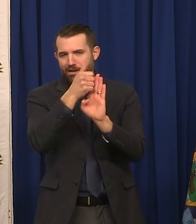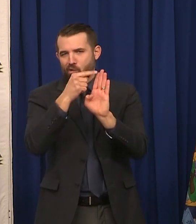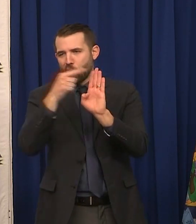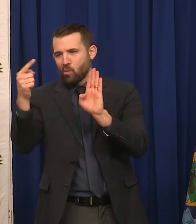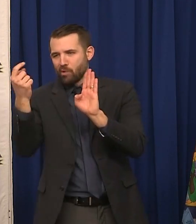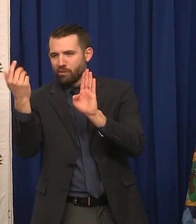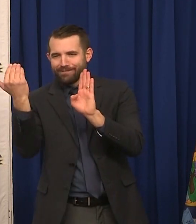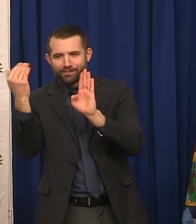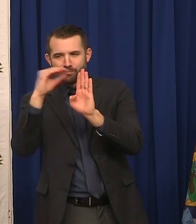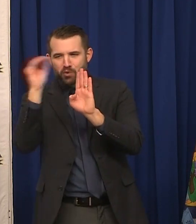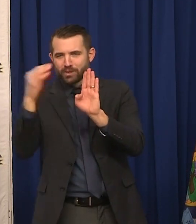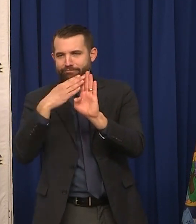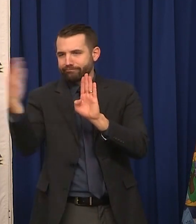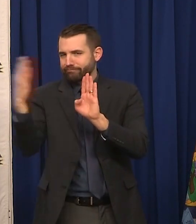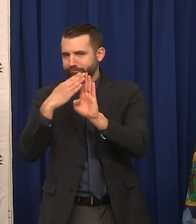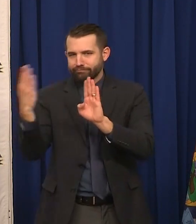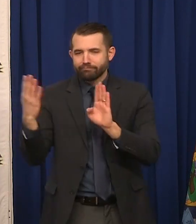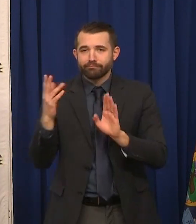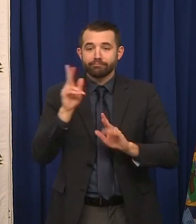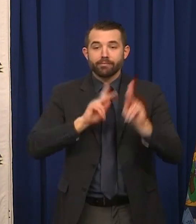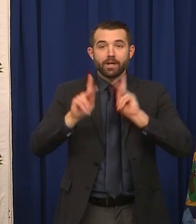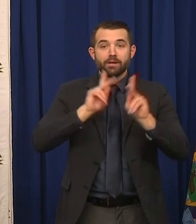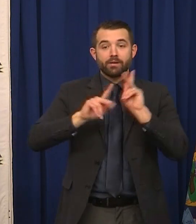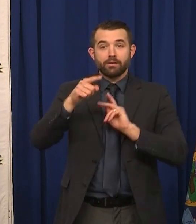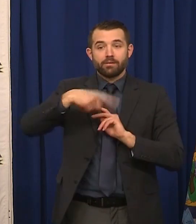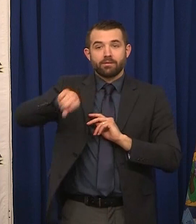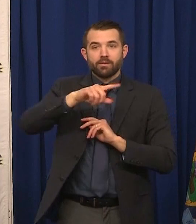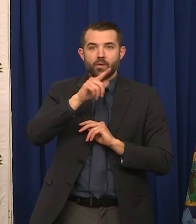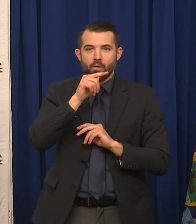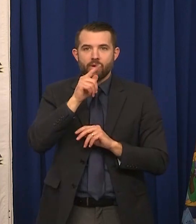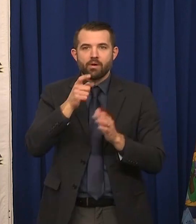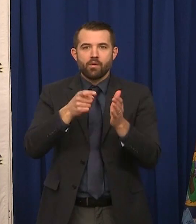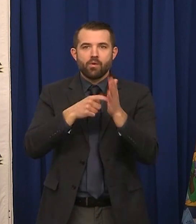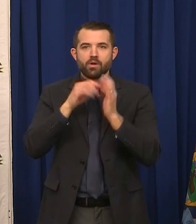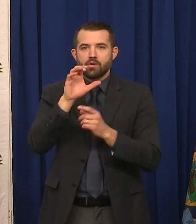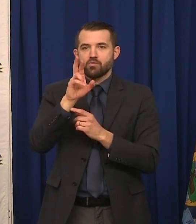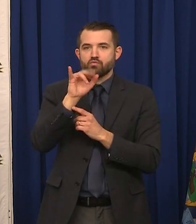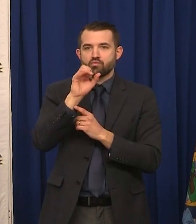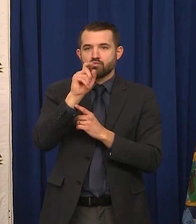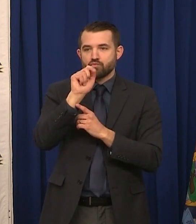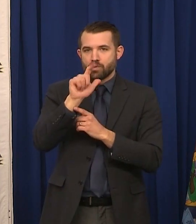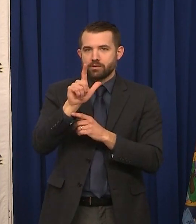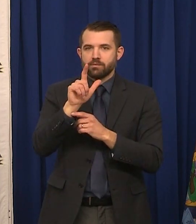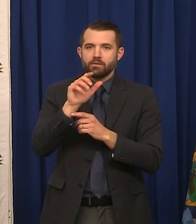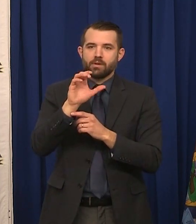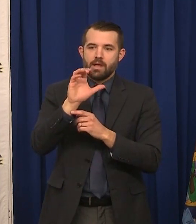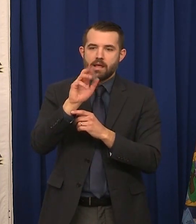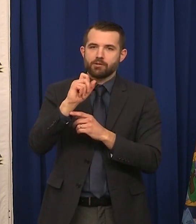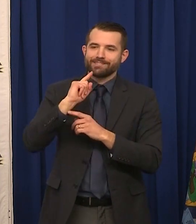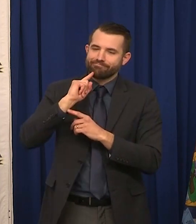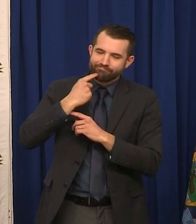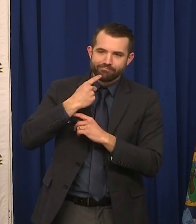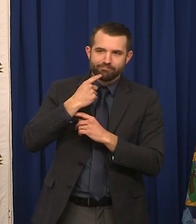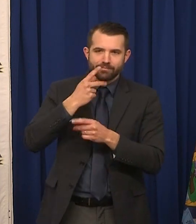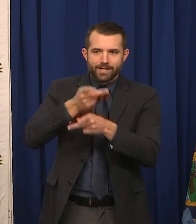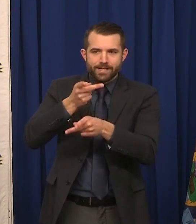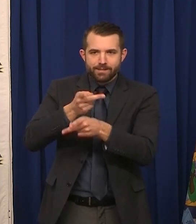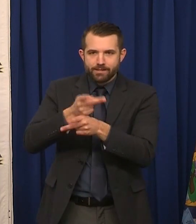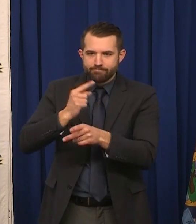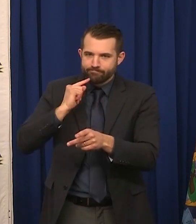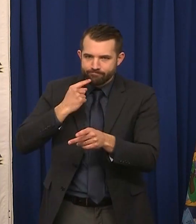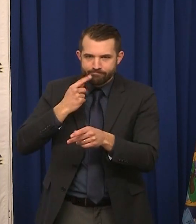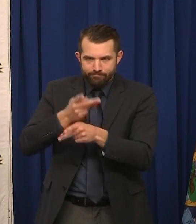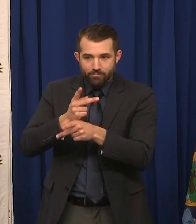care unit hospitalization is smaller. And again, I can, the data that I'm referring to are